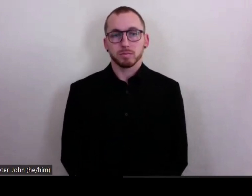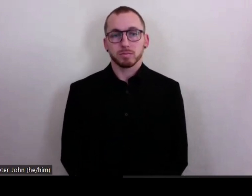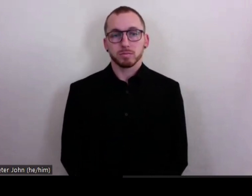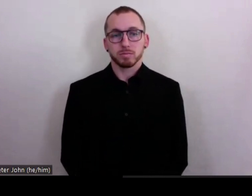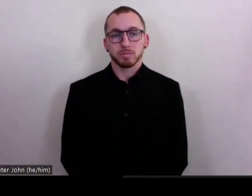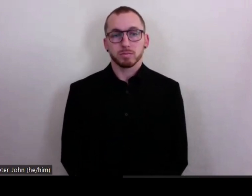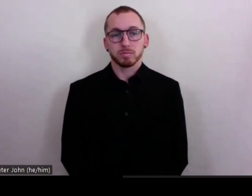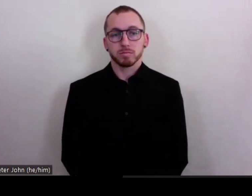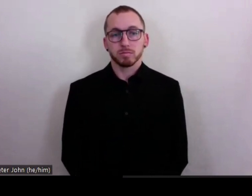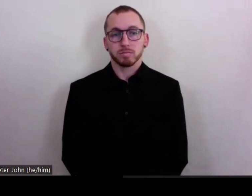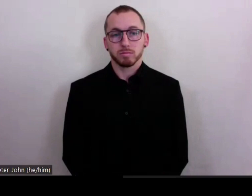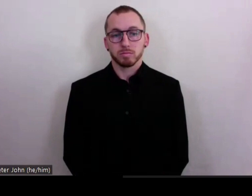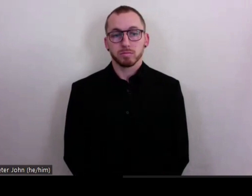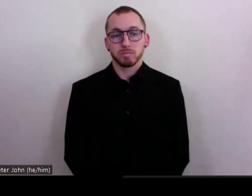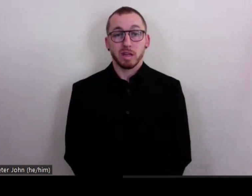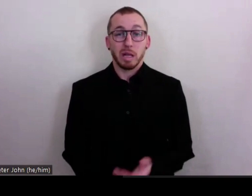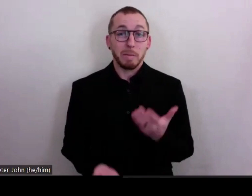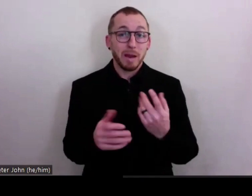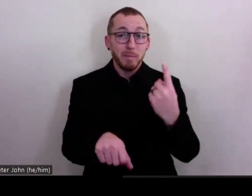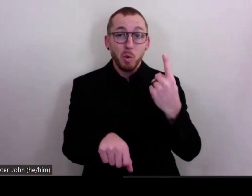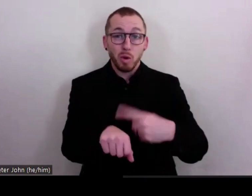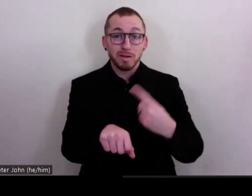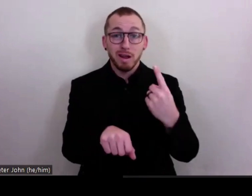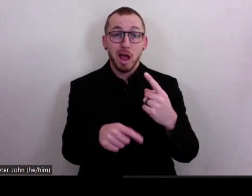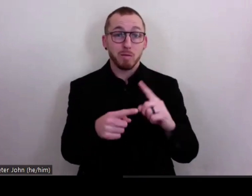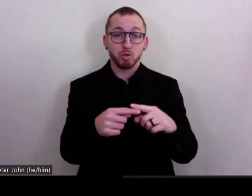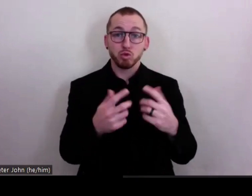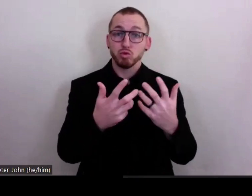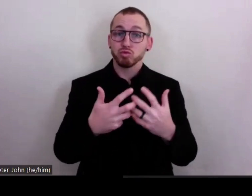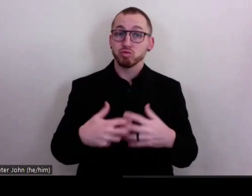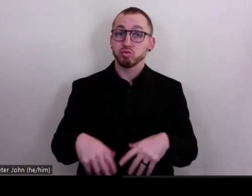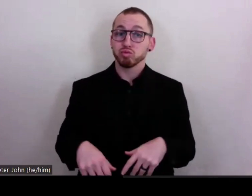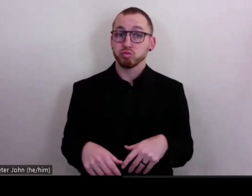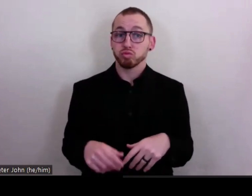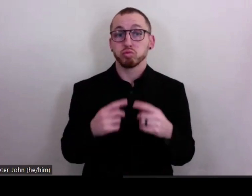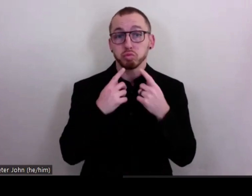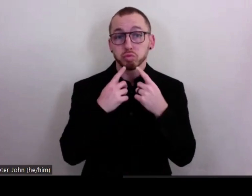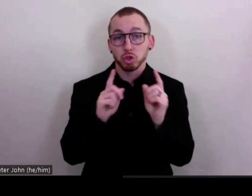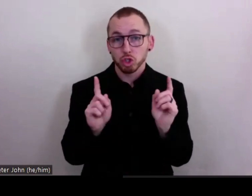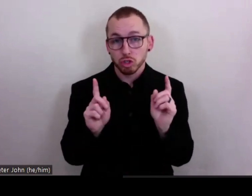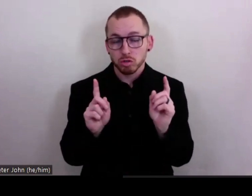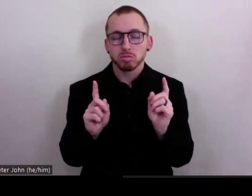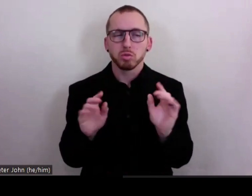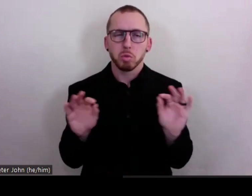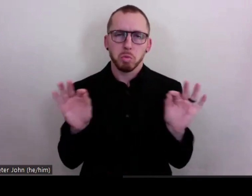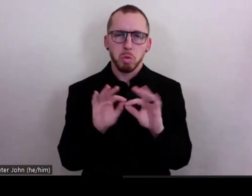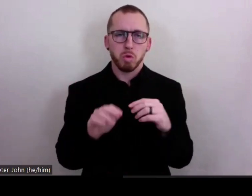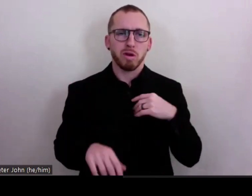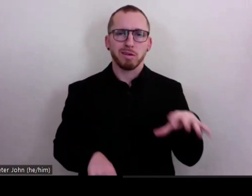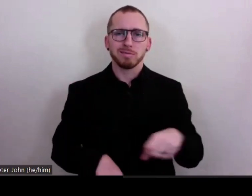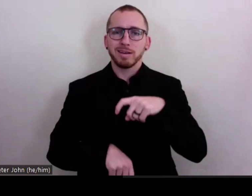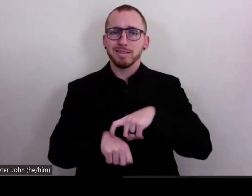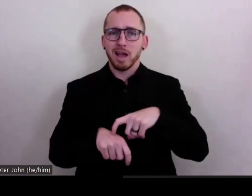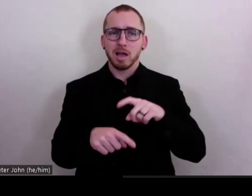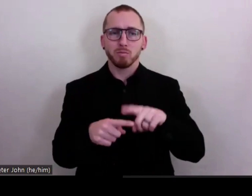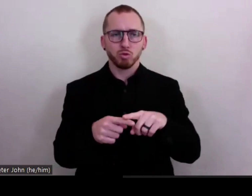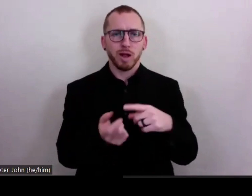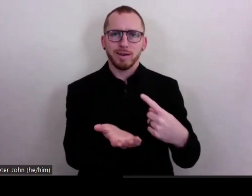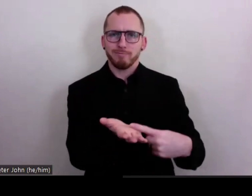this time for it actually to follow through. And that's why I wanted to take the time to talk about these things,